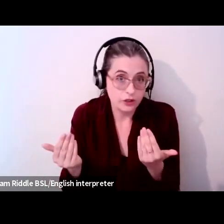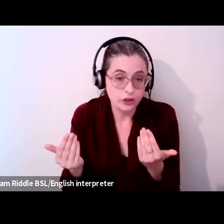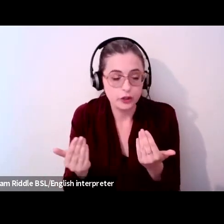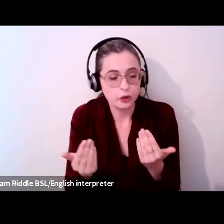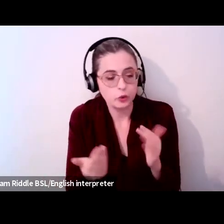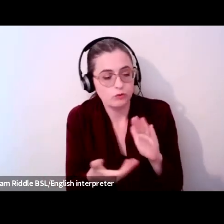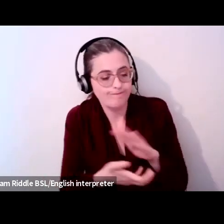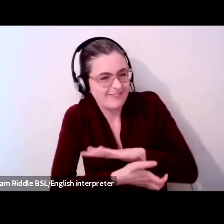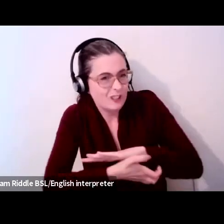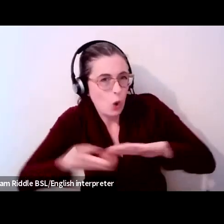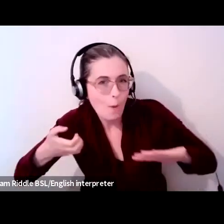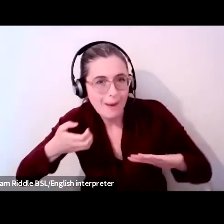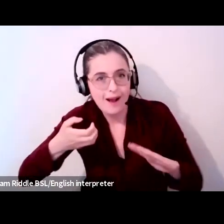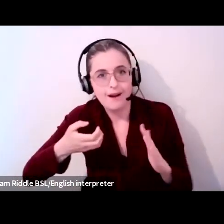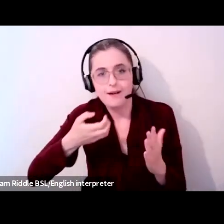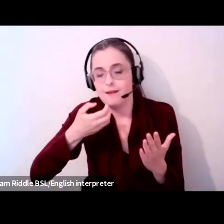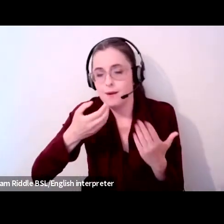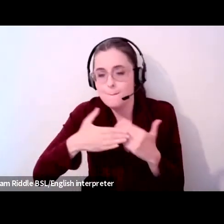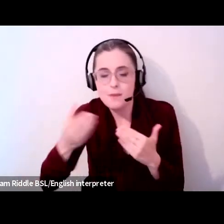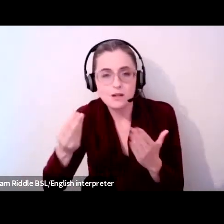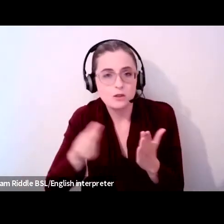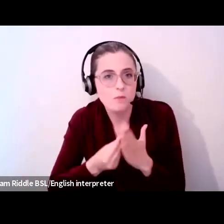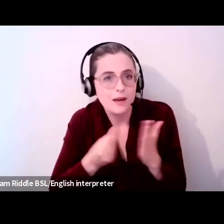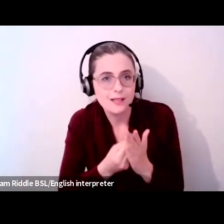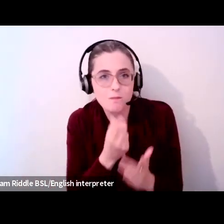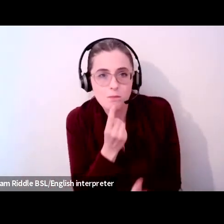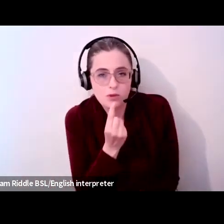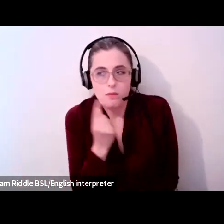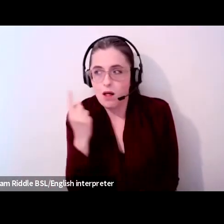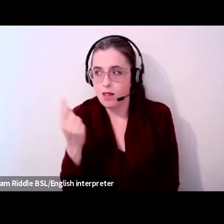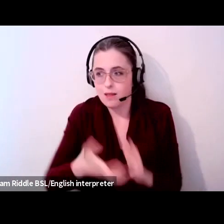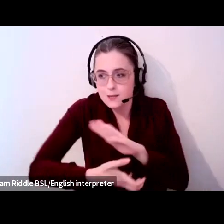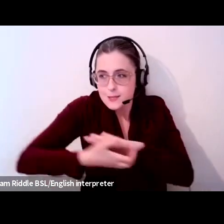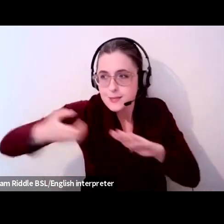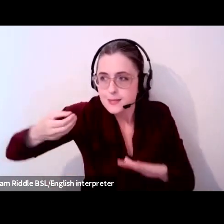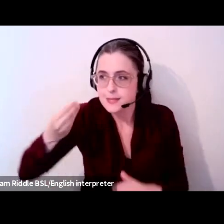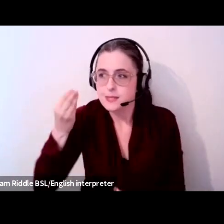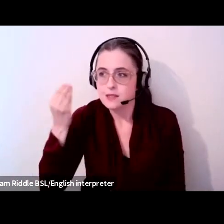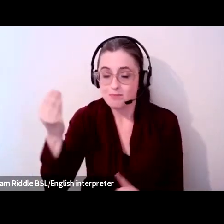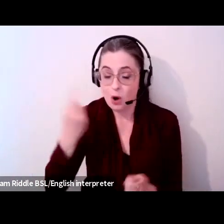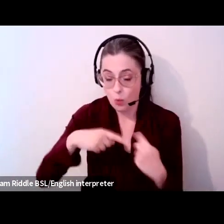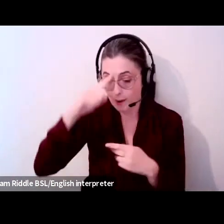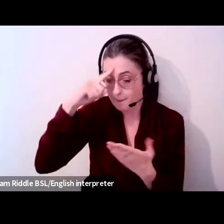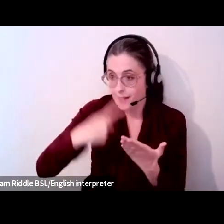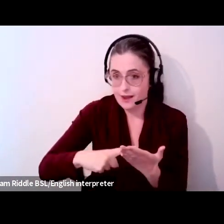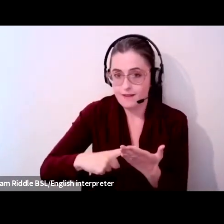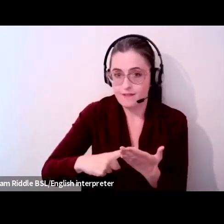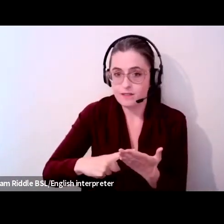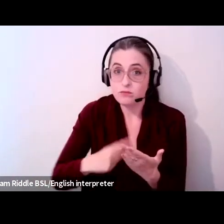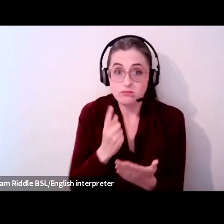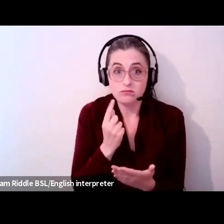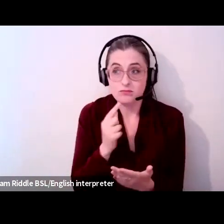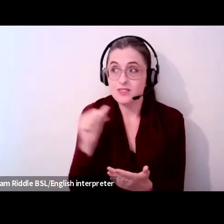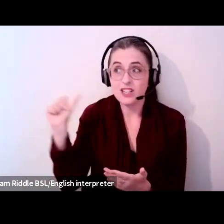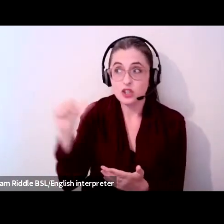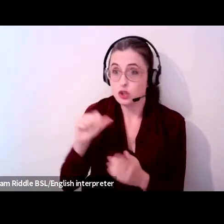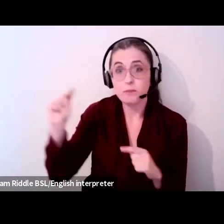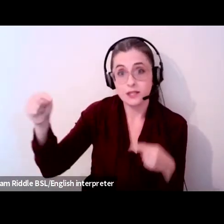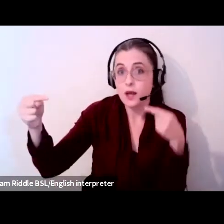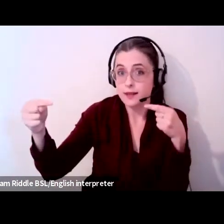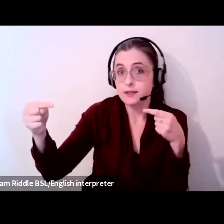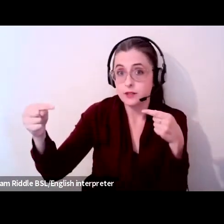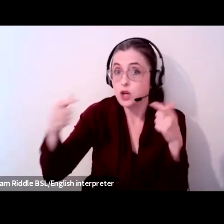get back as much as claw back as much as possible. And we believe potentially this should be